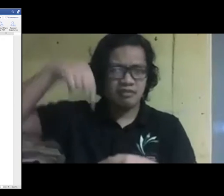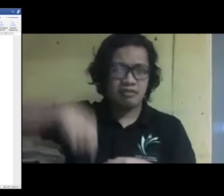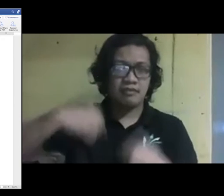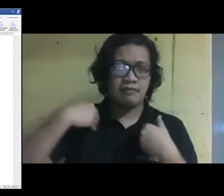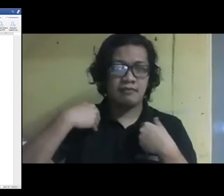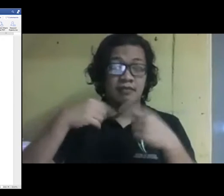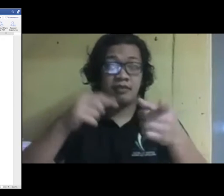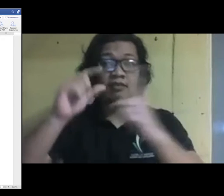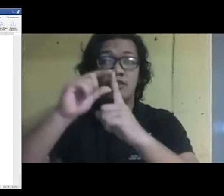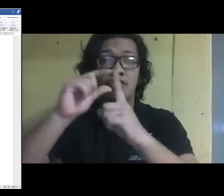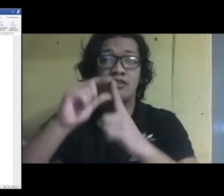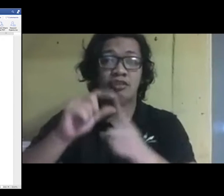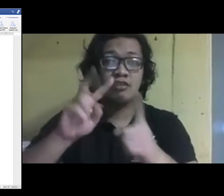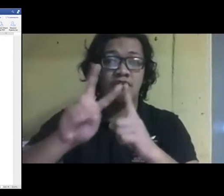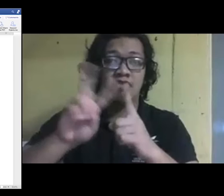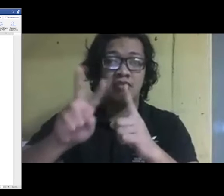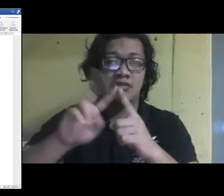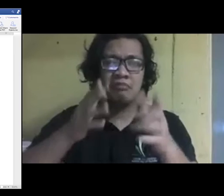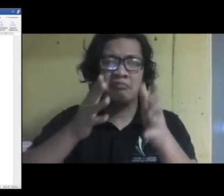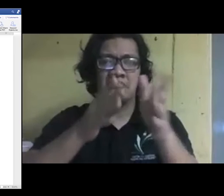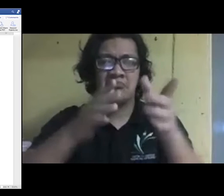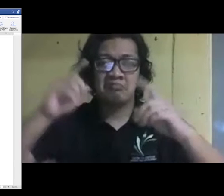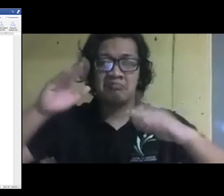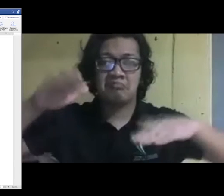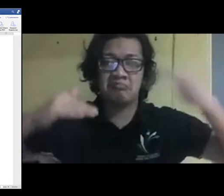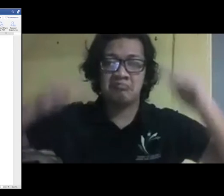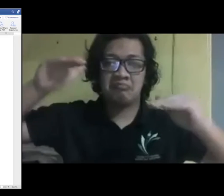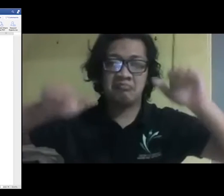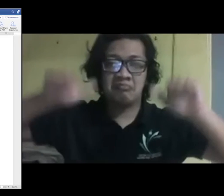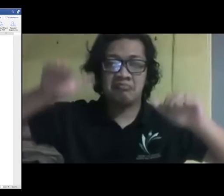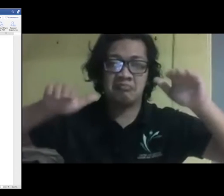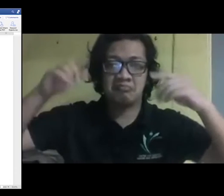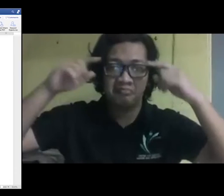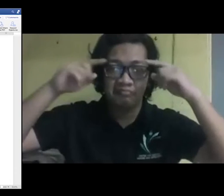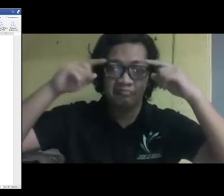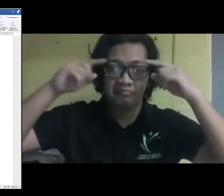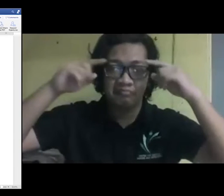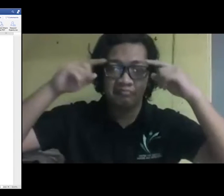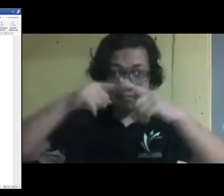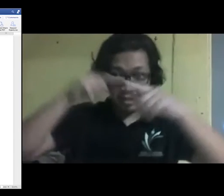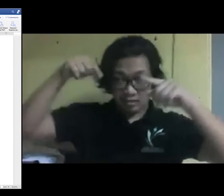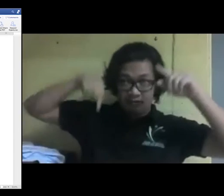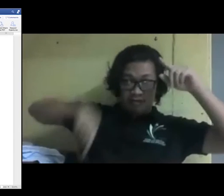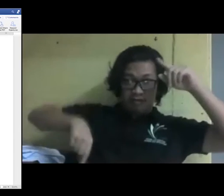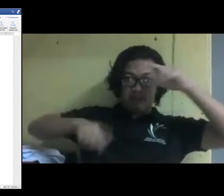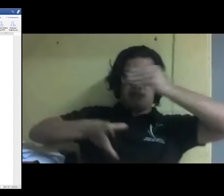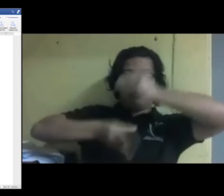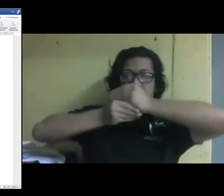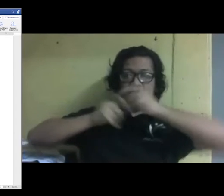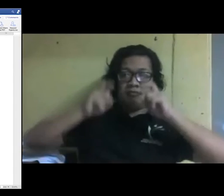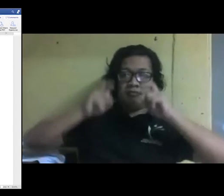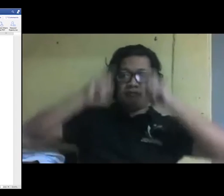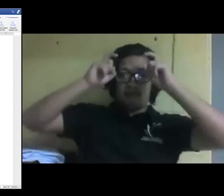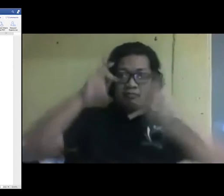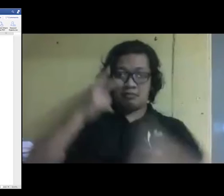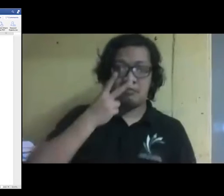have facial expression included, but for the vocab, we're just going to keep it neutral.